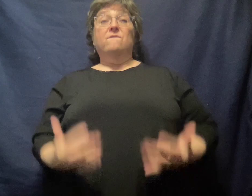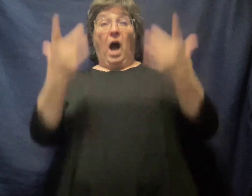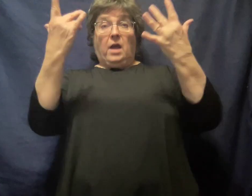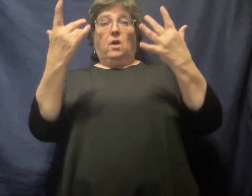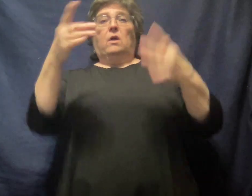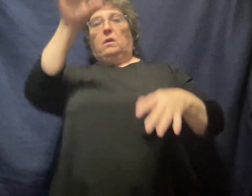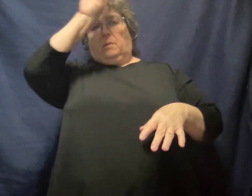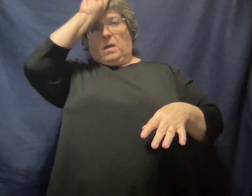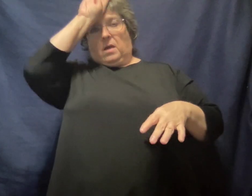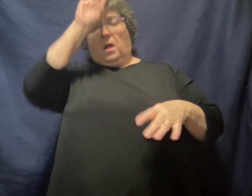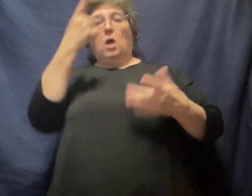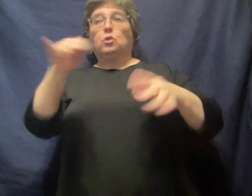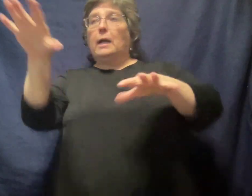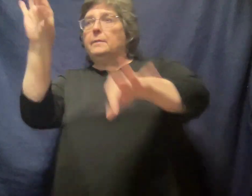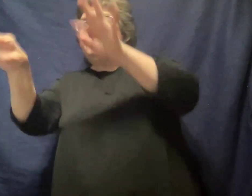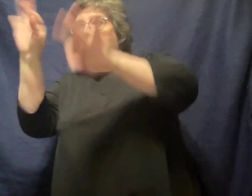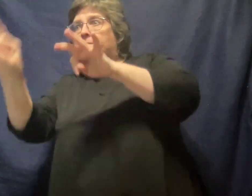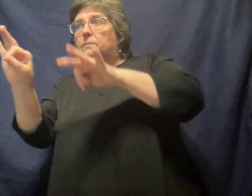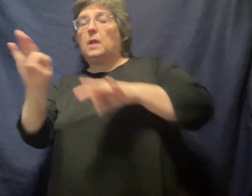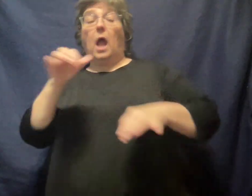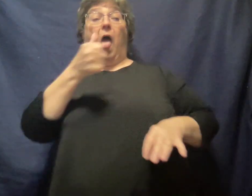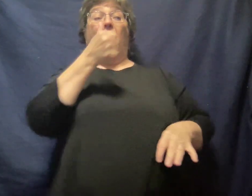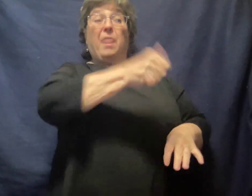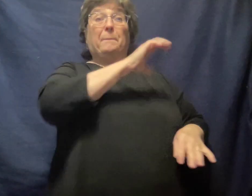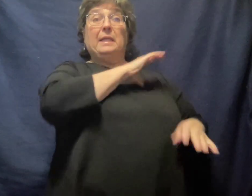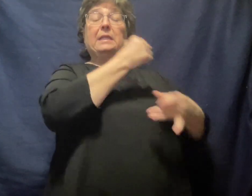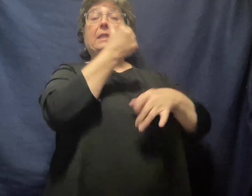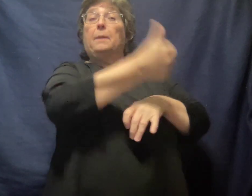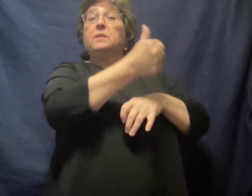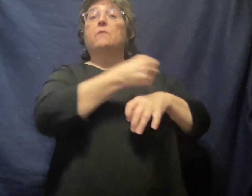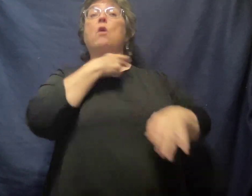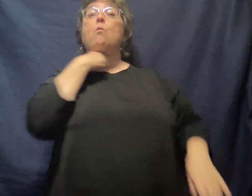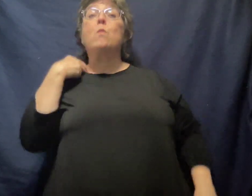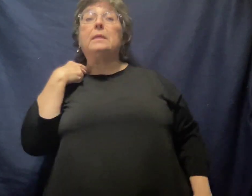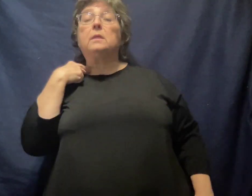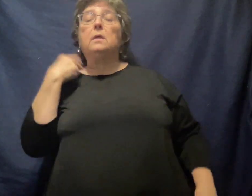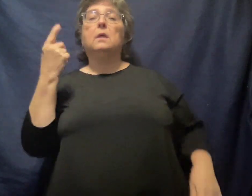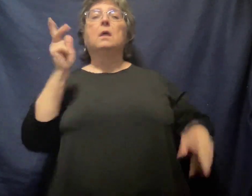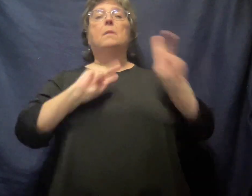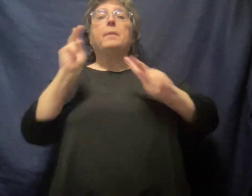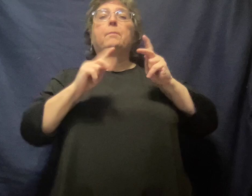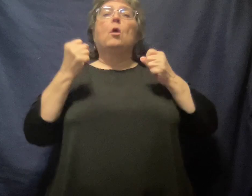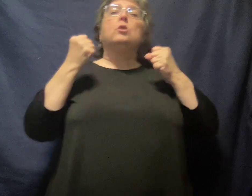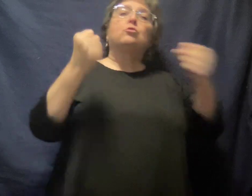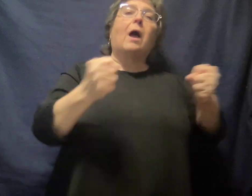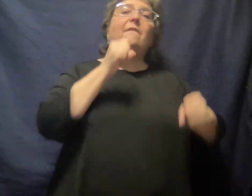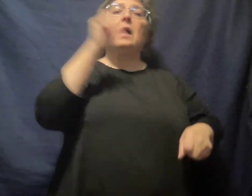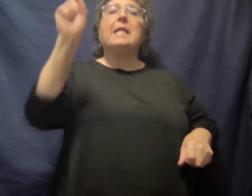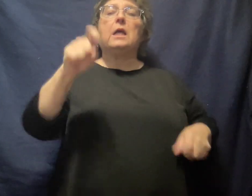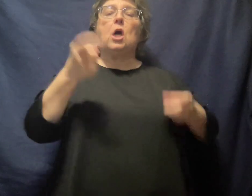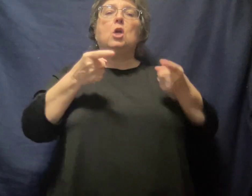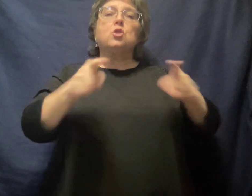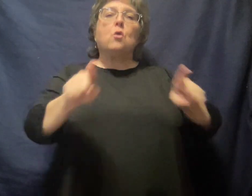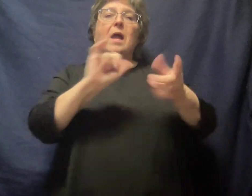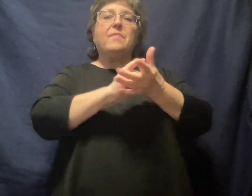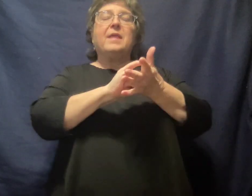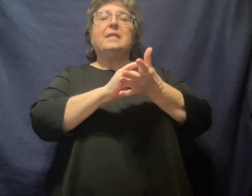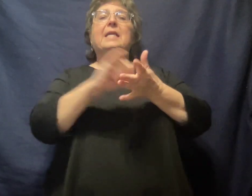try and get to people by putting themselves in harm's way. The other individuals who get on the road unnecessarily during not only the state of emergency, but the